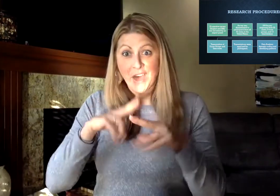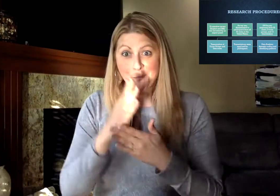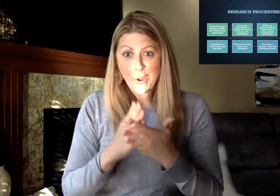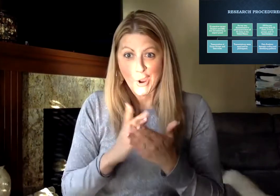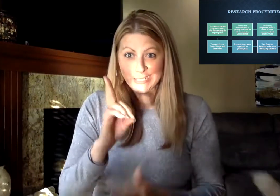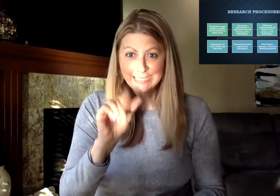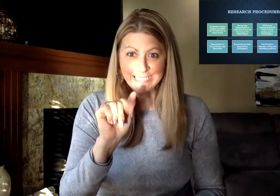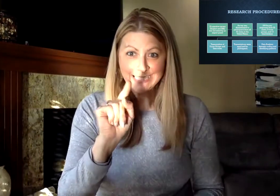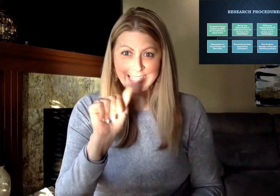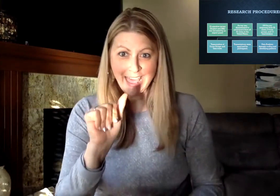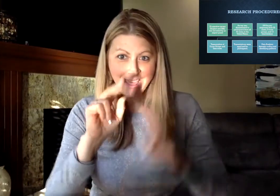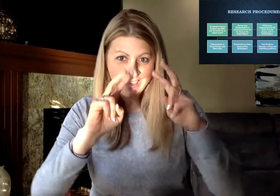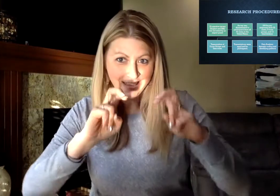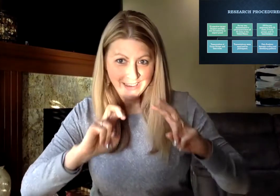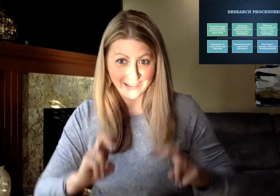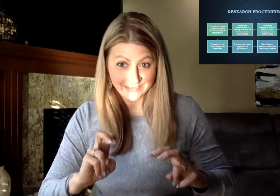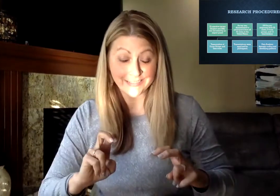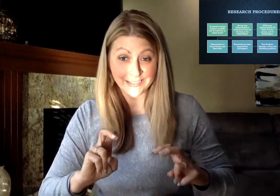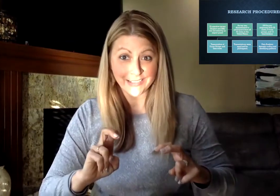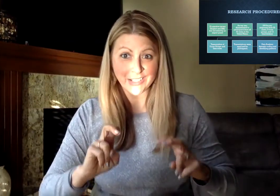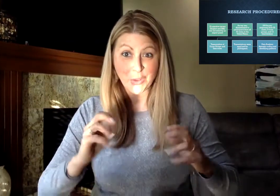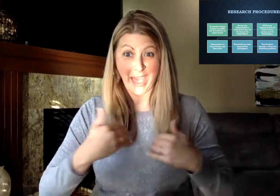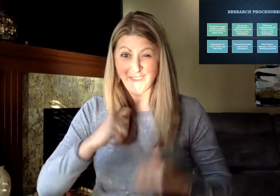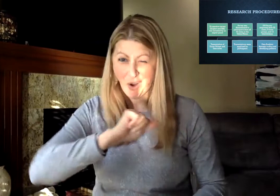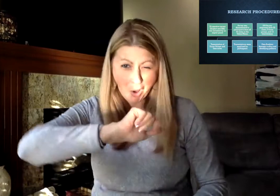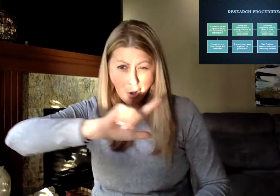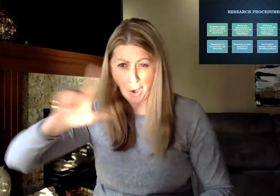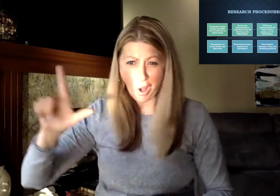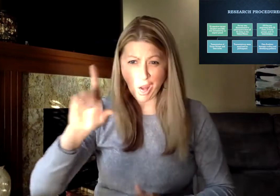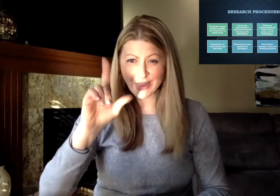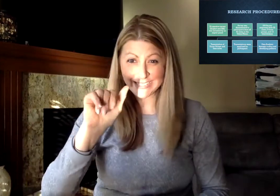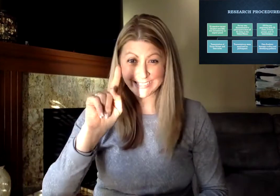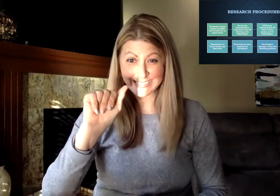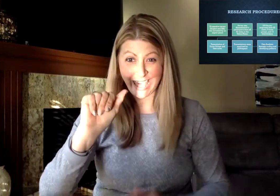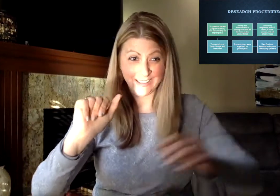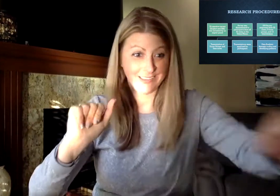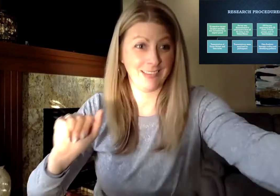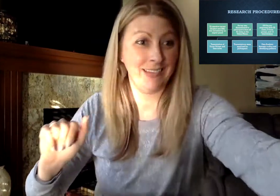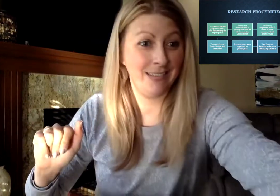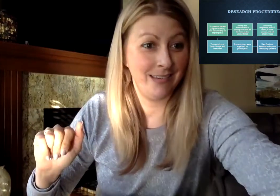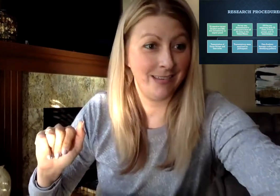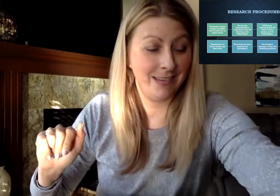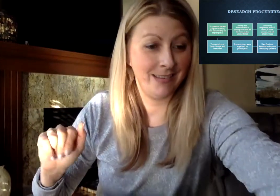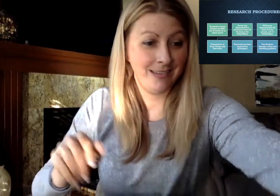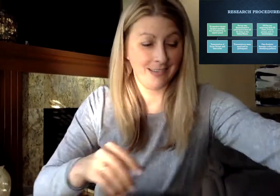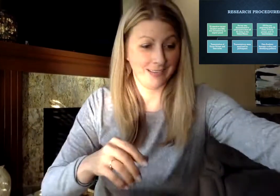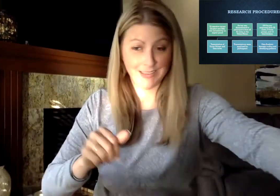Oh, and then came the fun part, the data analysis. I took all of this data.